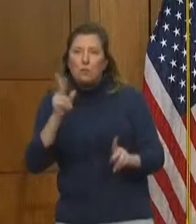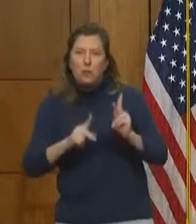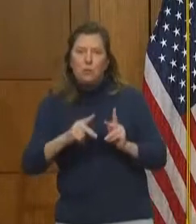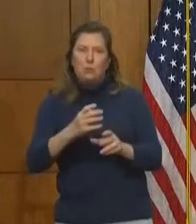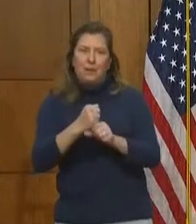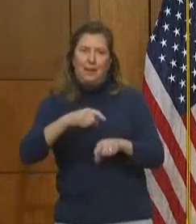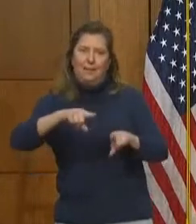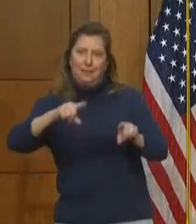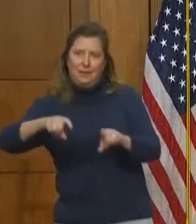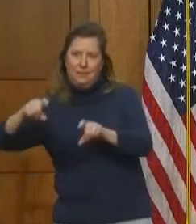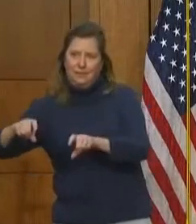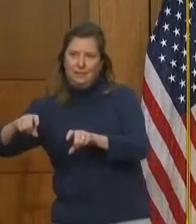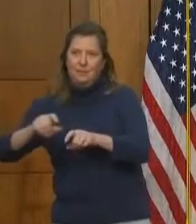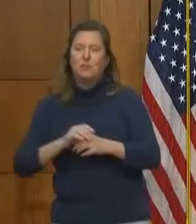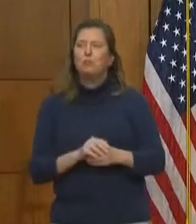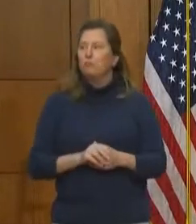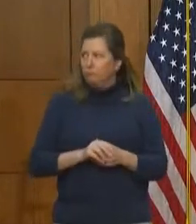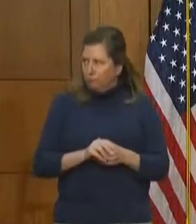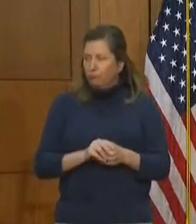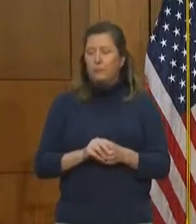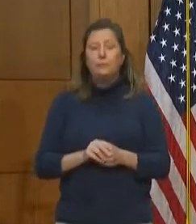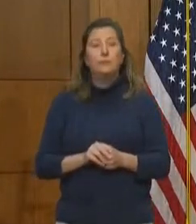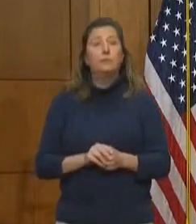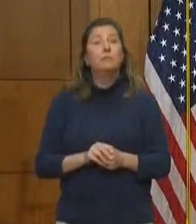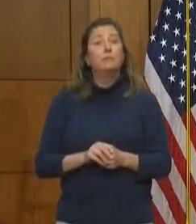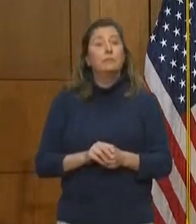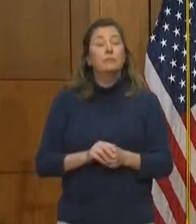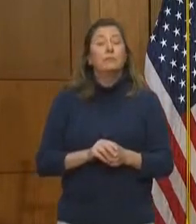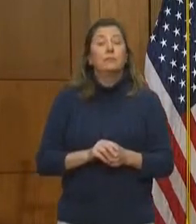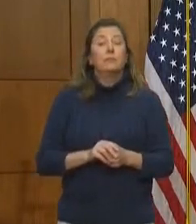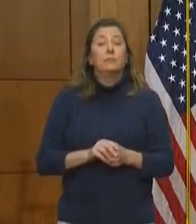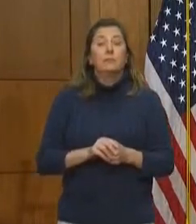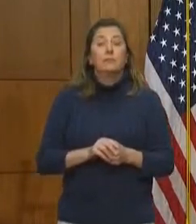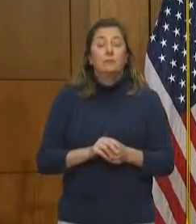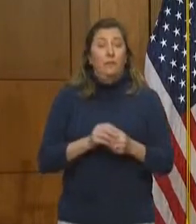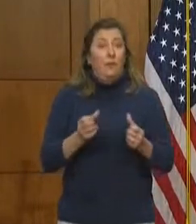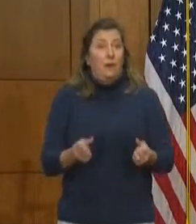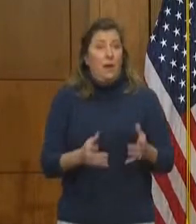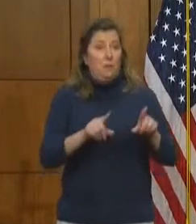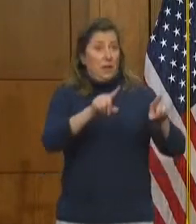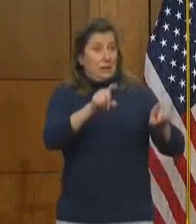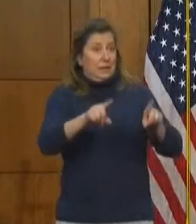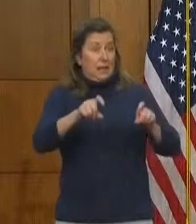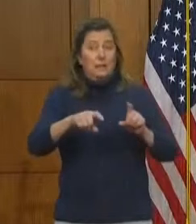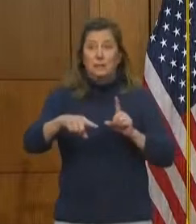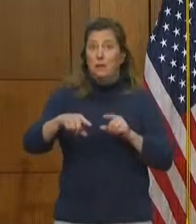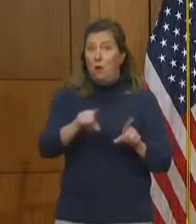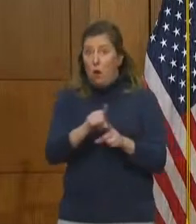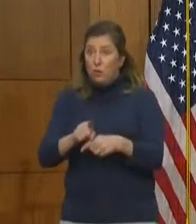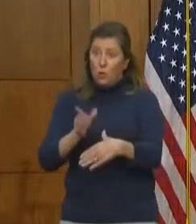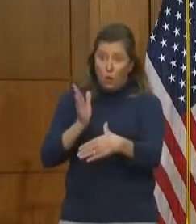are testing. As you can see, both the number of tests and the average